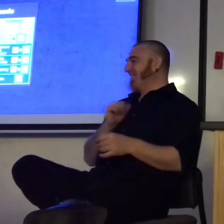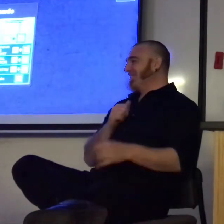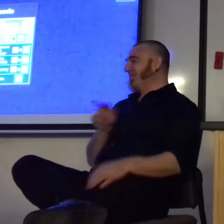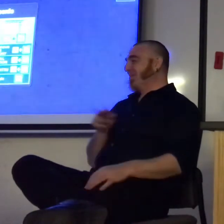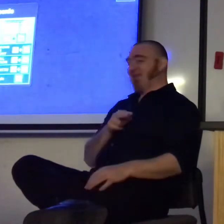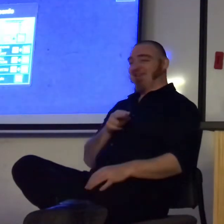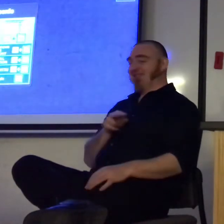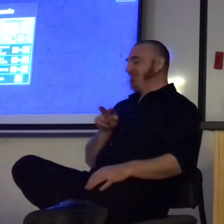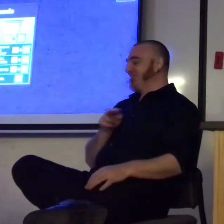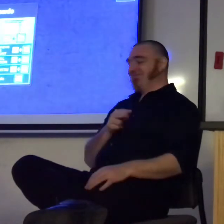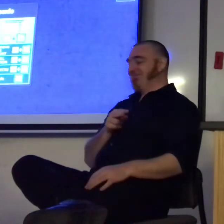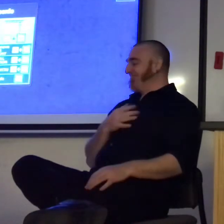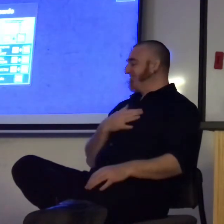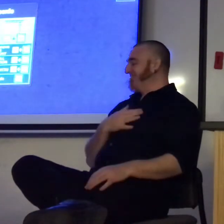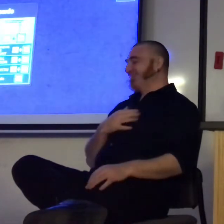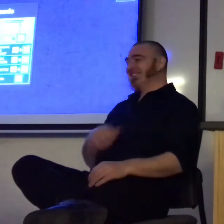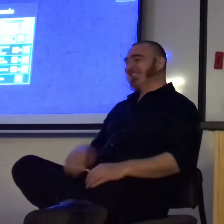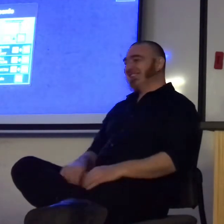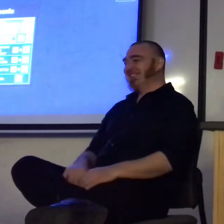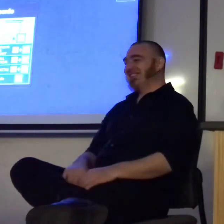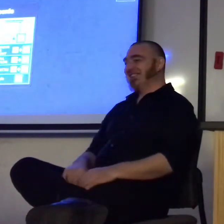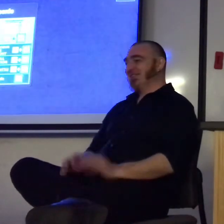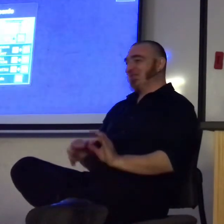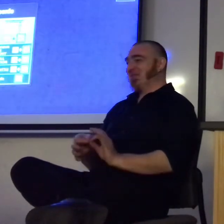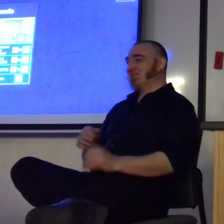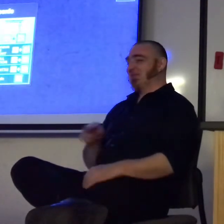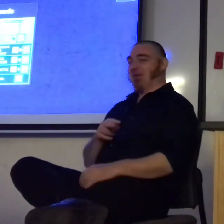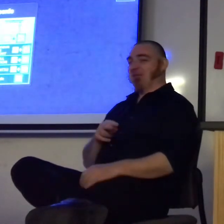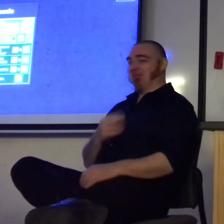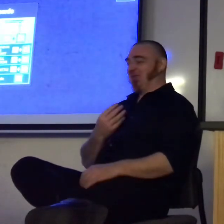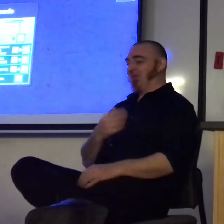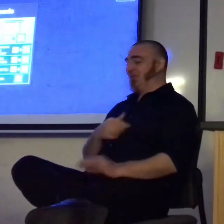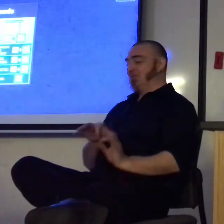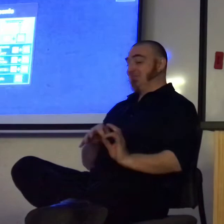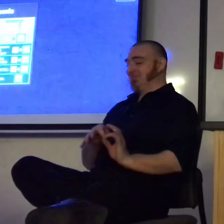right. Okay, I'm going to try to open up PowerPoint slides again, and we do the next one.